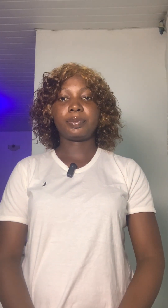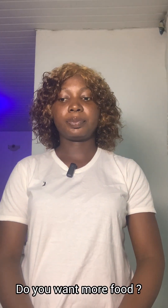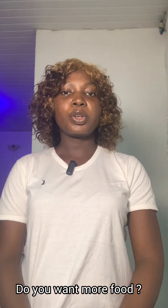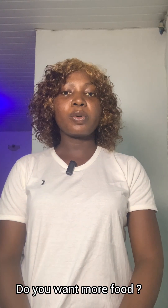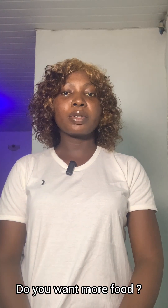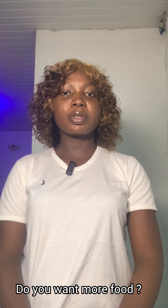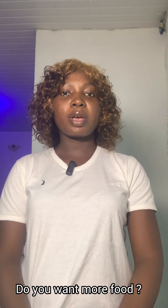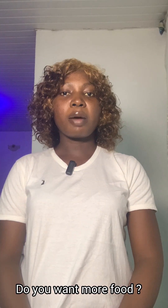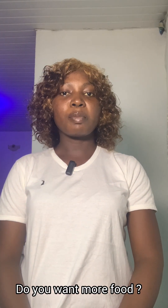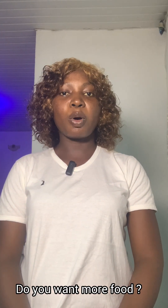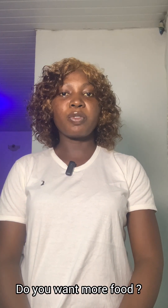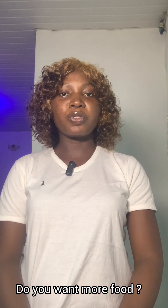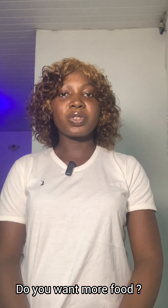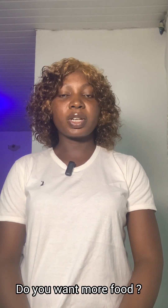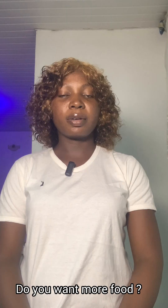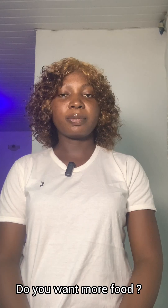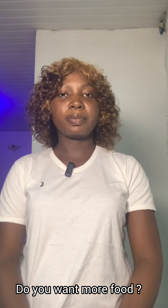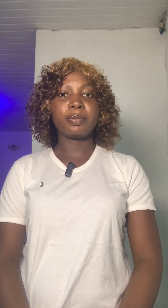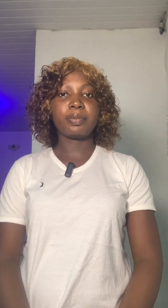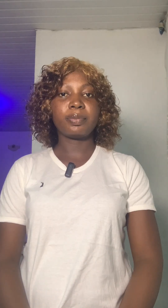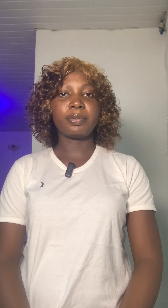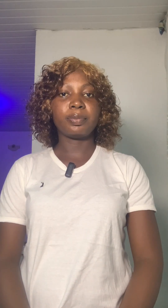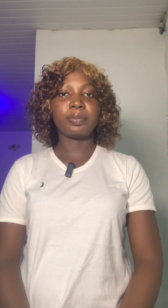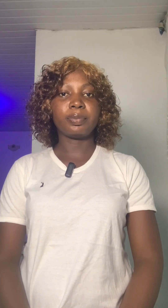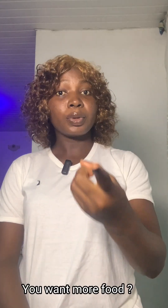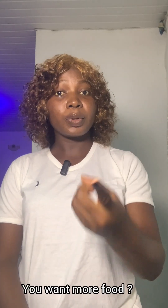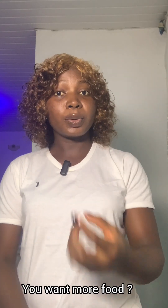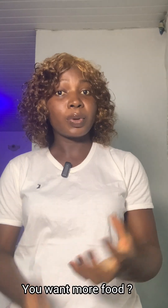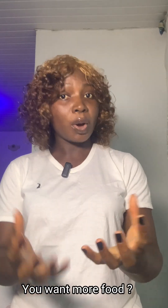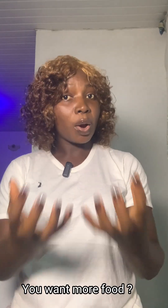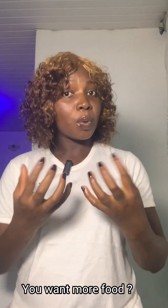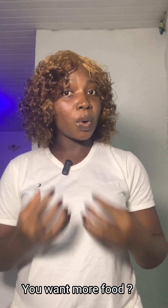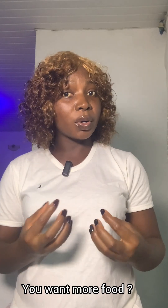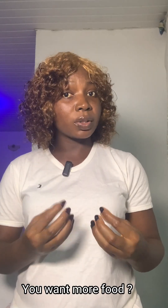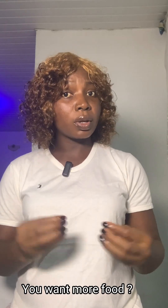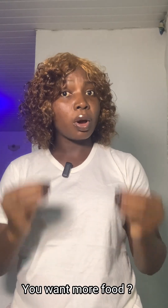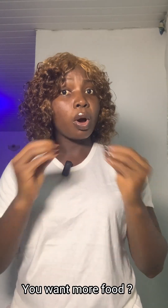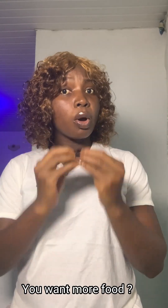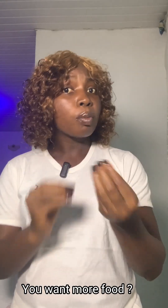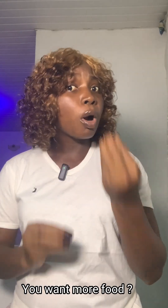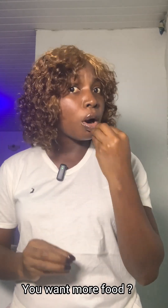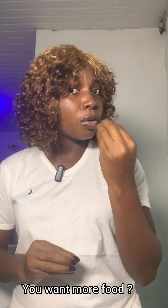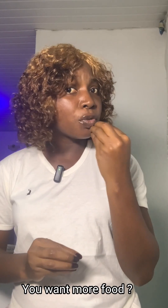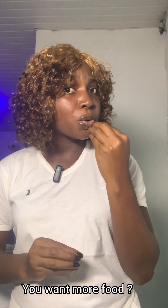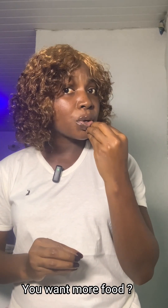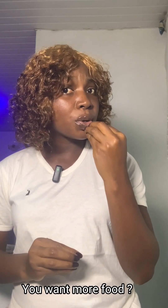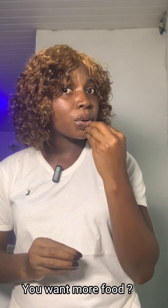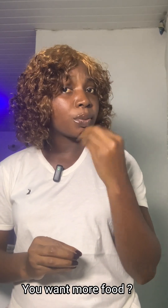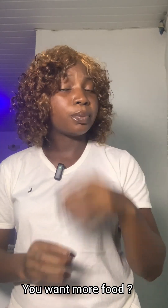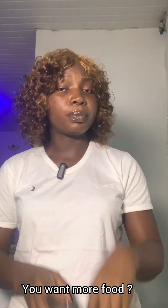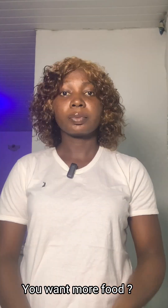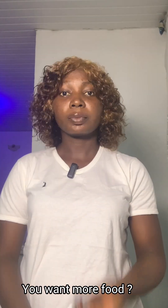Do you want more food? You want more food?